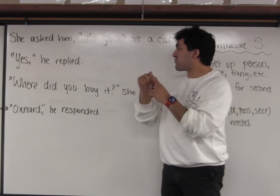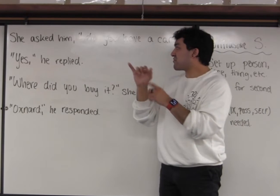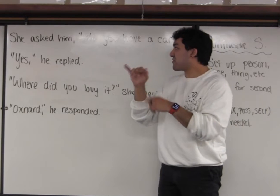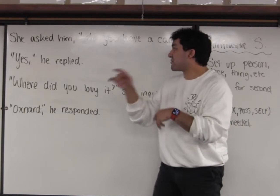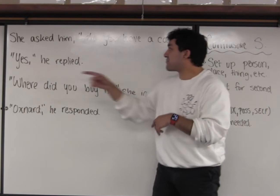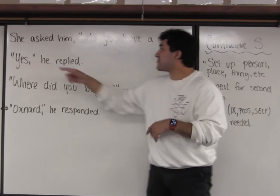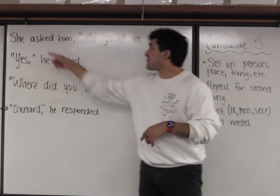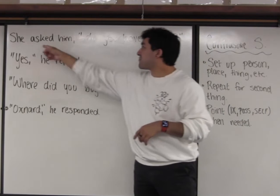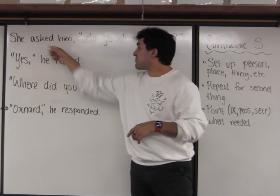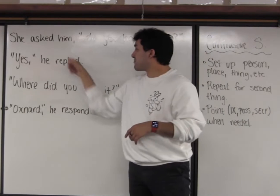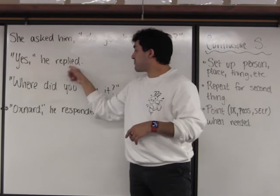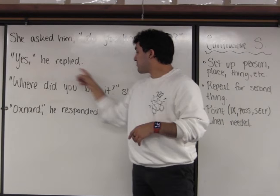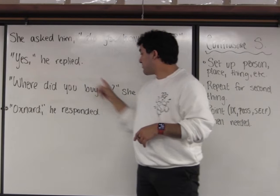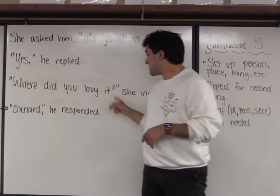barely see, but it's,